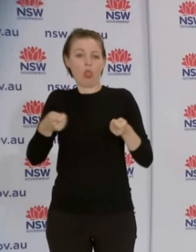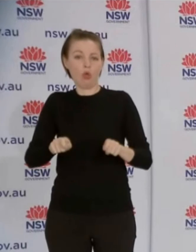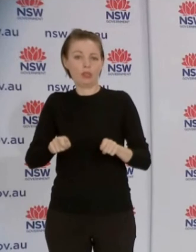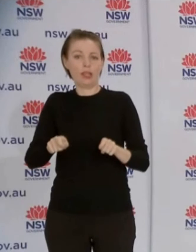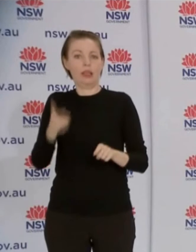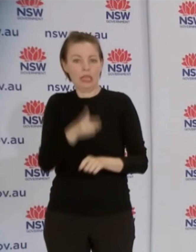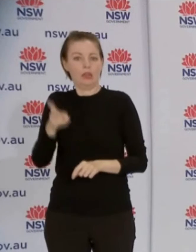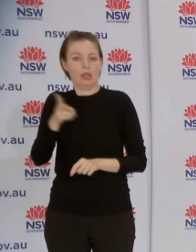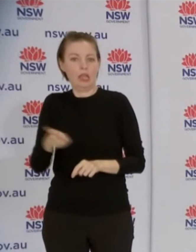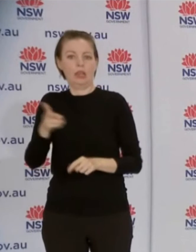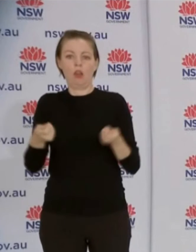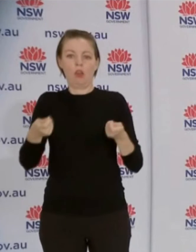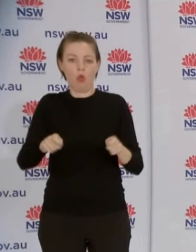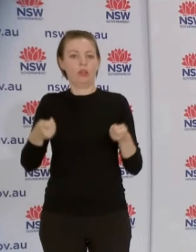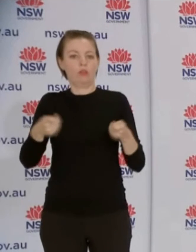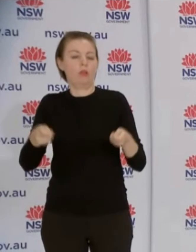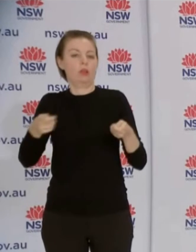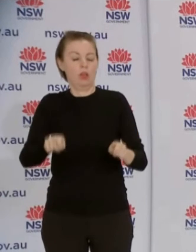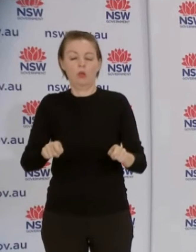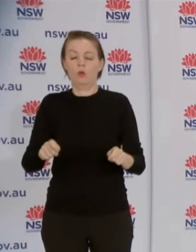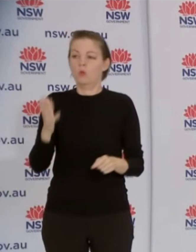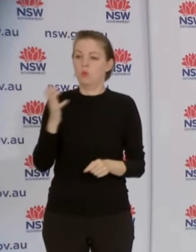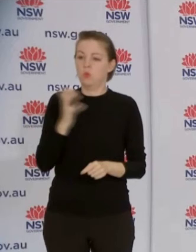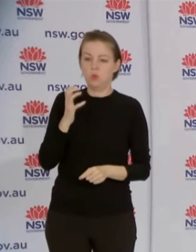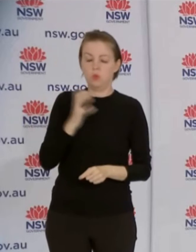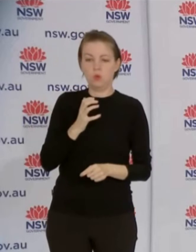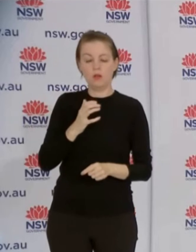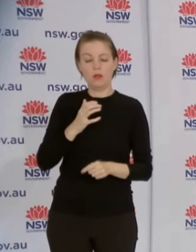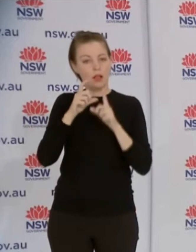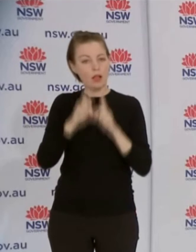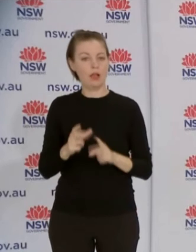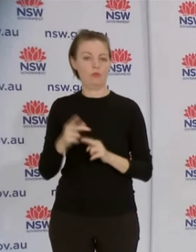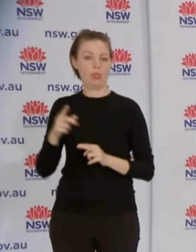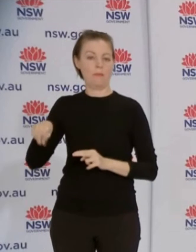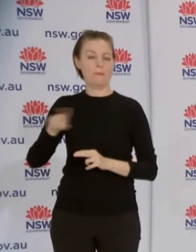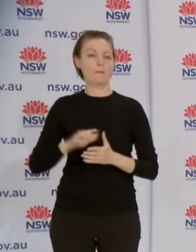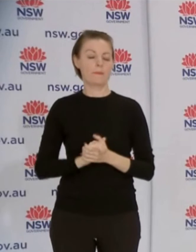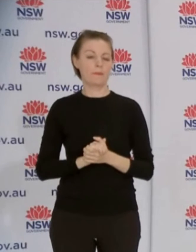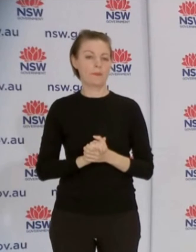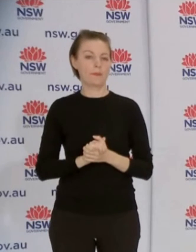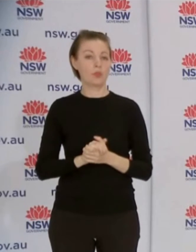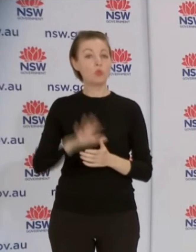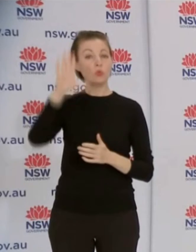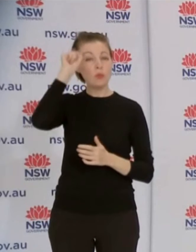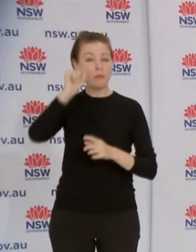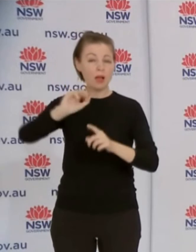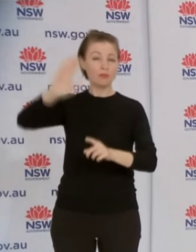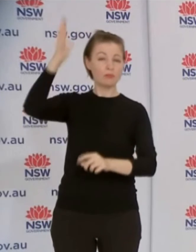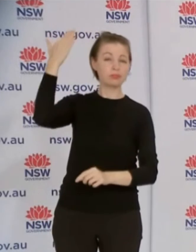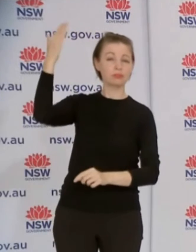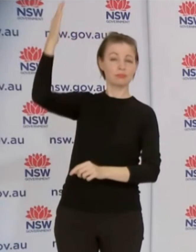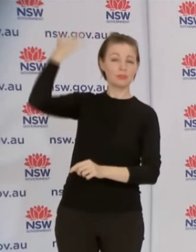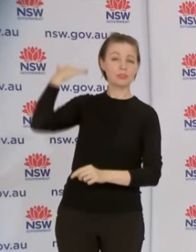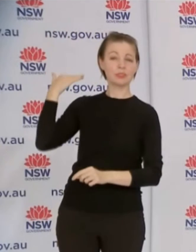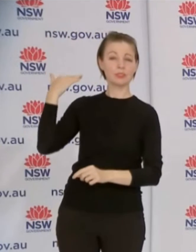is sensibly transition to what living with COVID is like. Generations earlier, our forefathers and foremothers would have